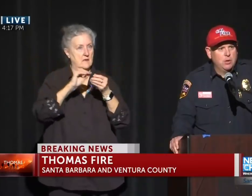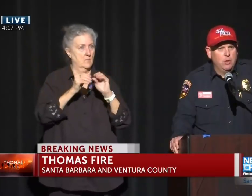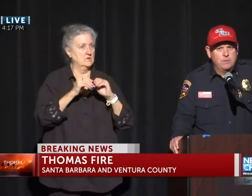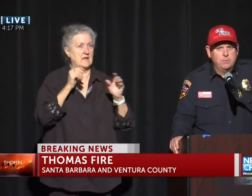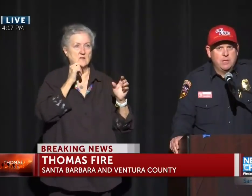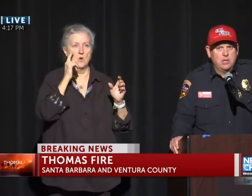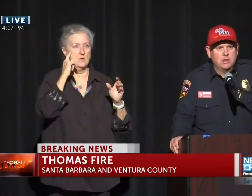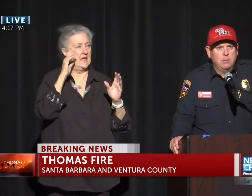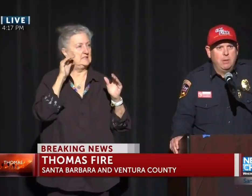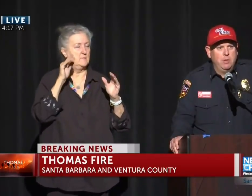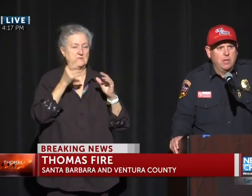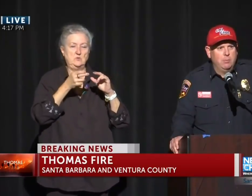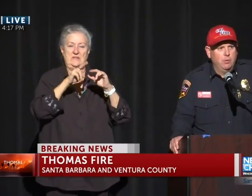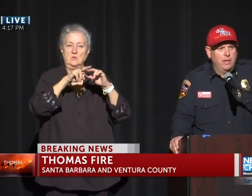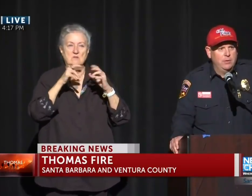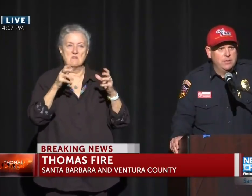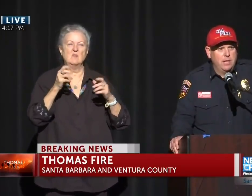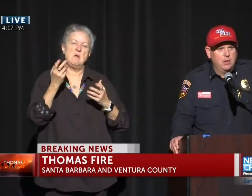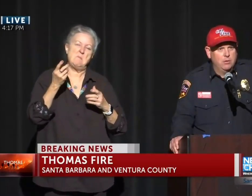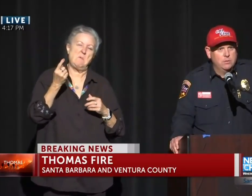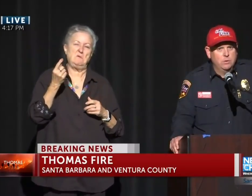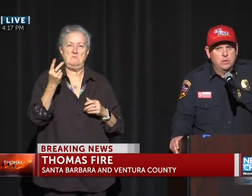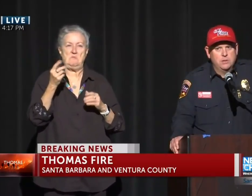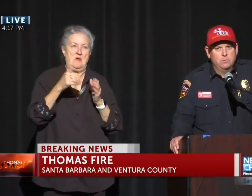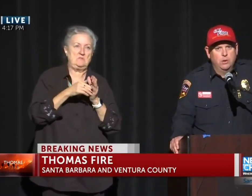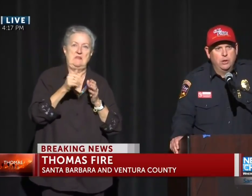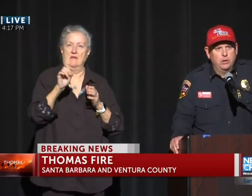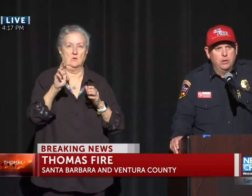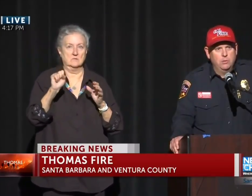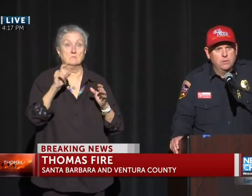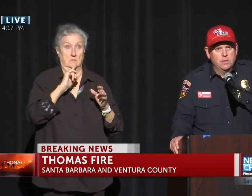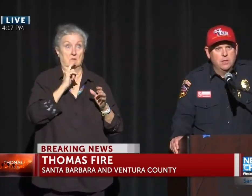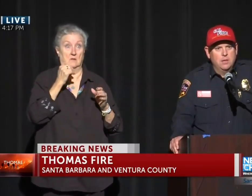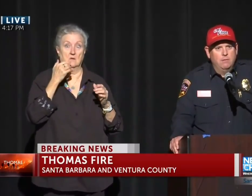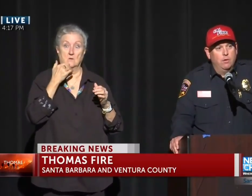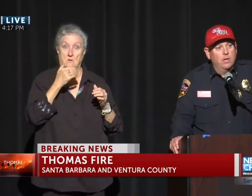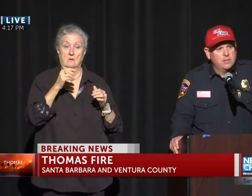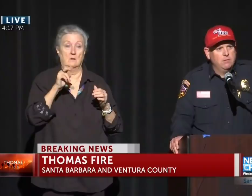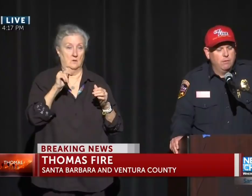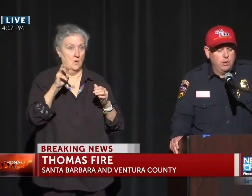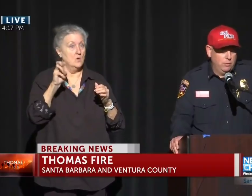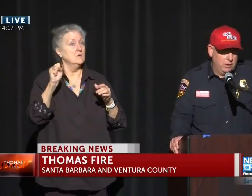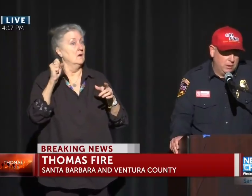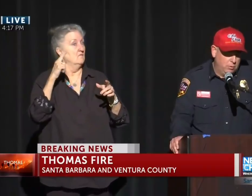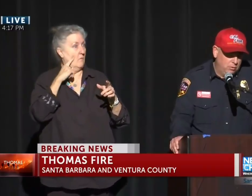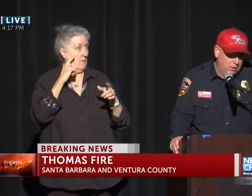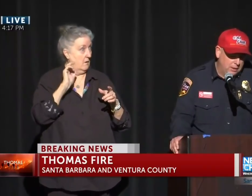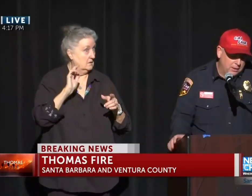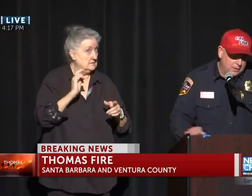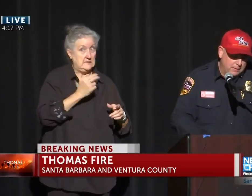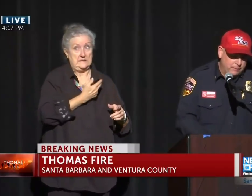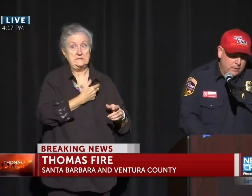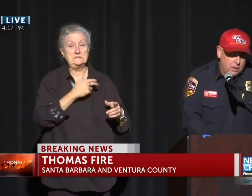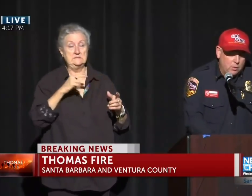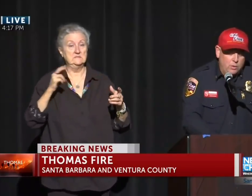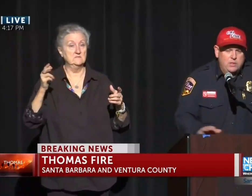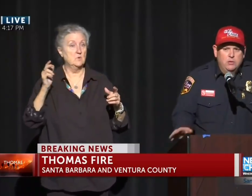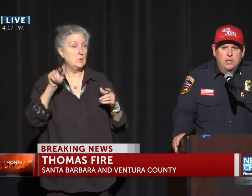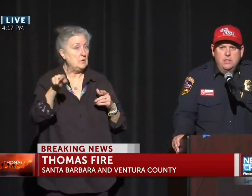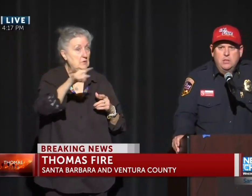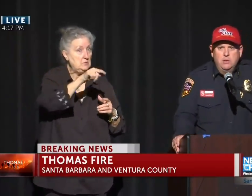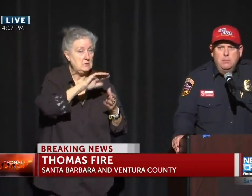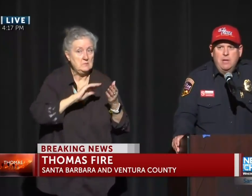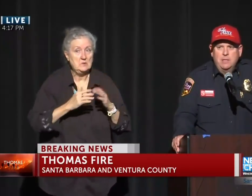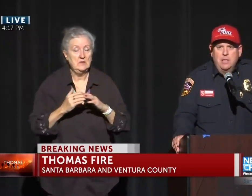don't expect them to go up substantially, maybe a couple thousand acres, which is really good news for us and for you in the community.